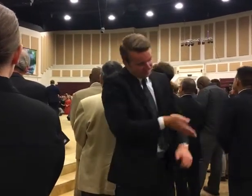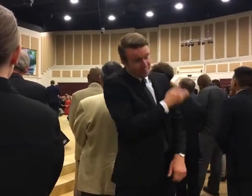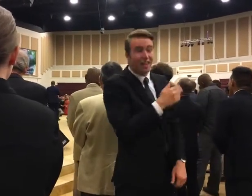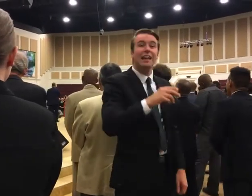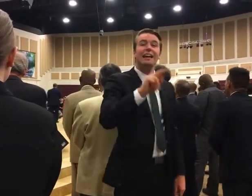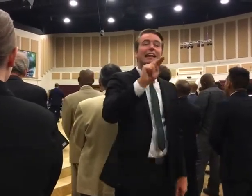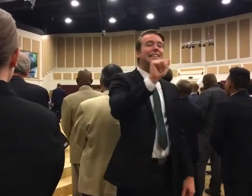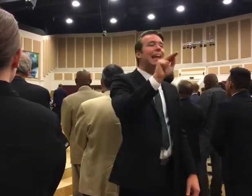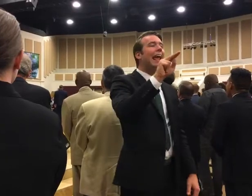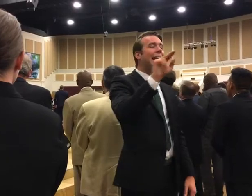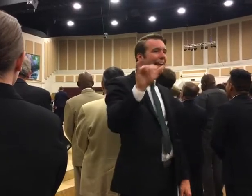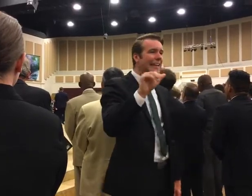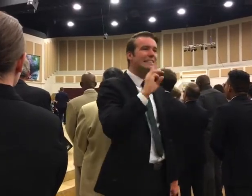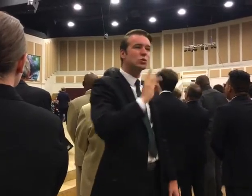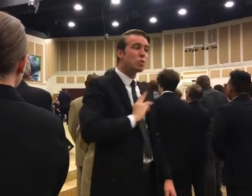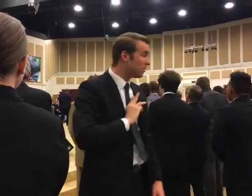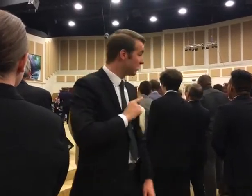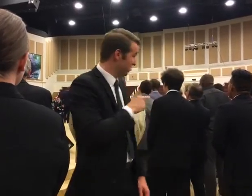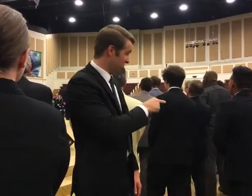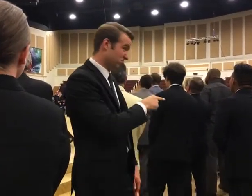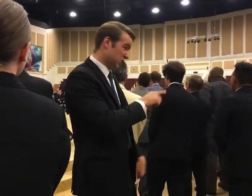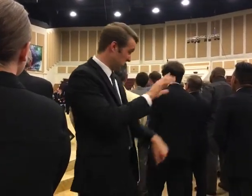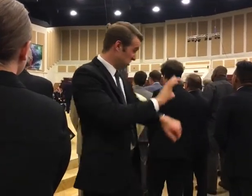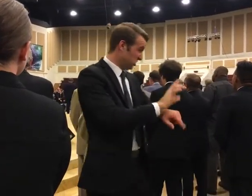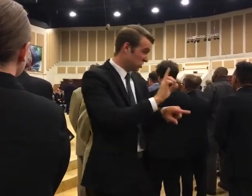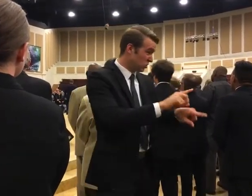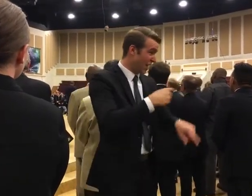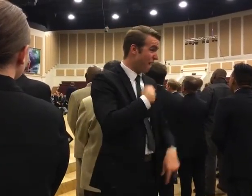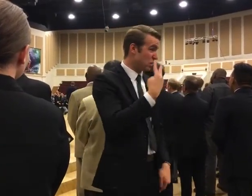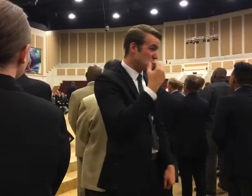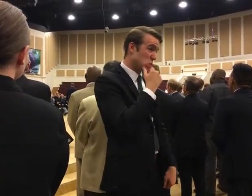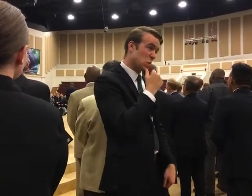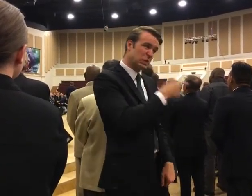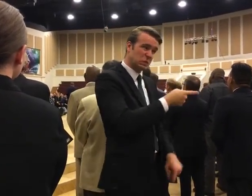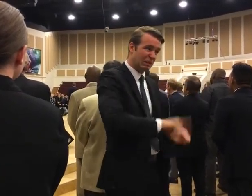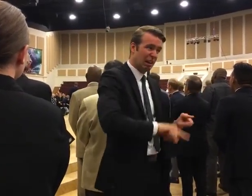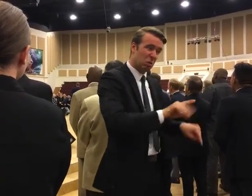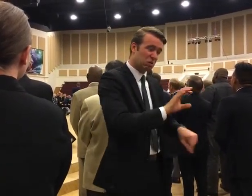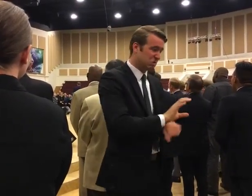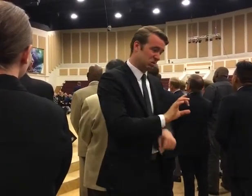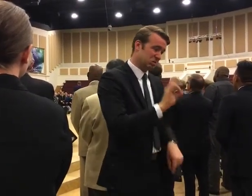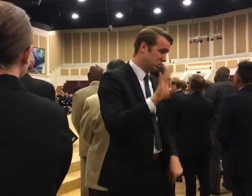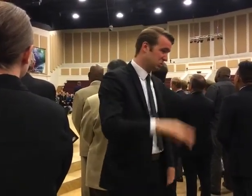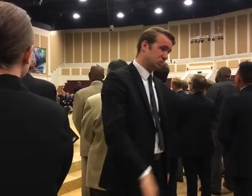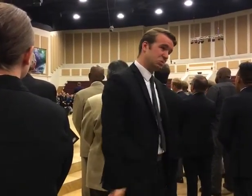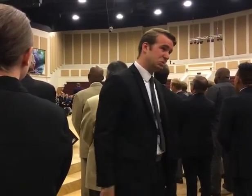Nanny, I guess you quit going to church when you had 2 girls.